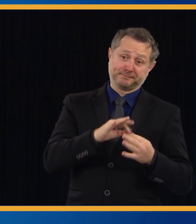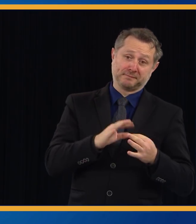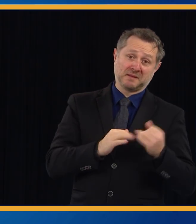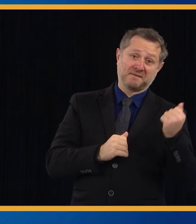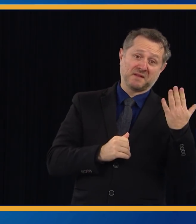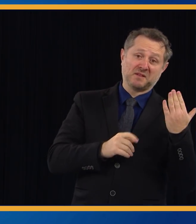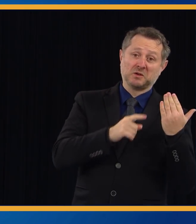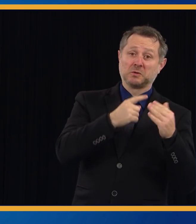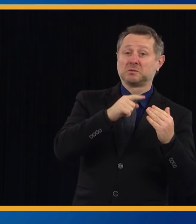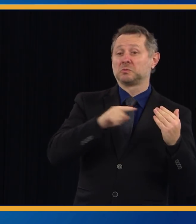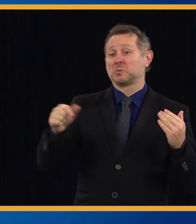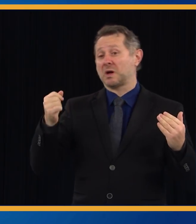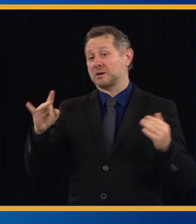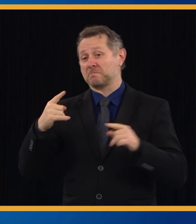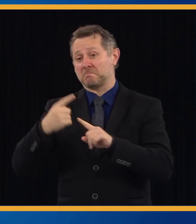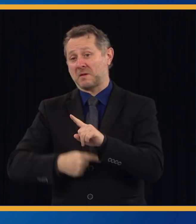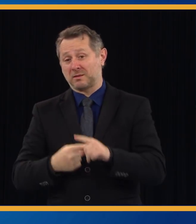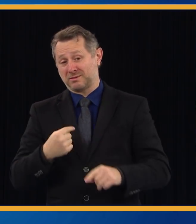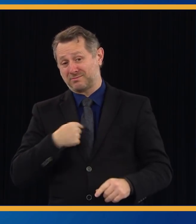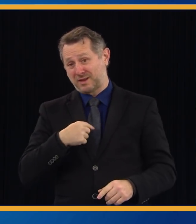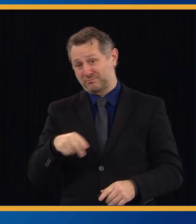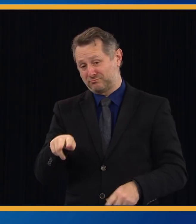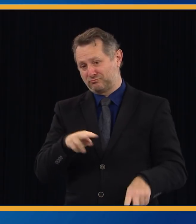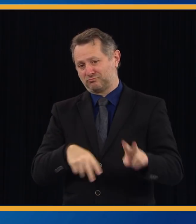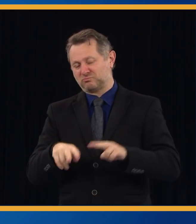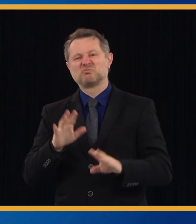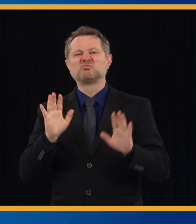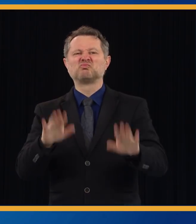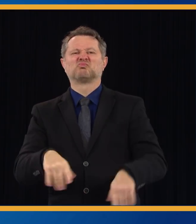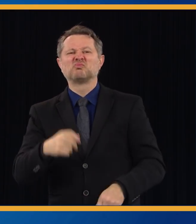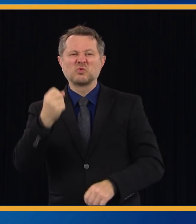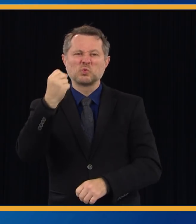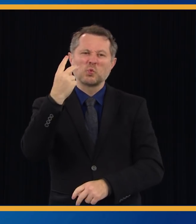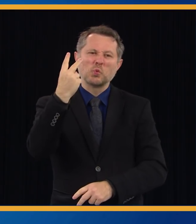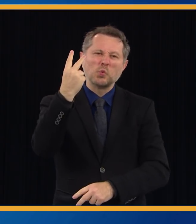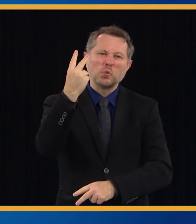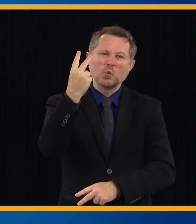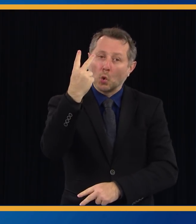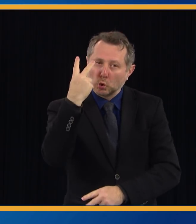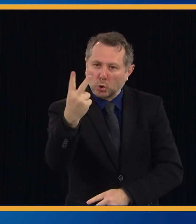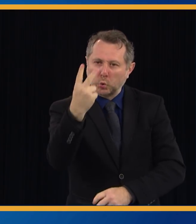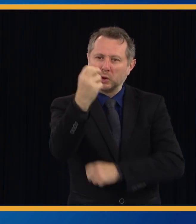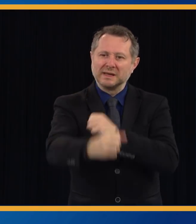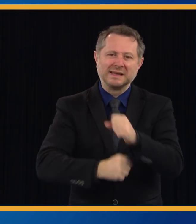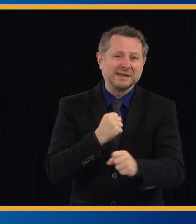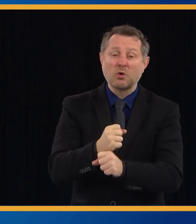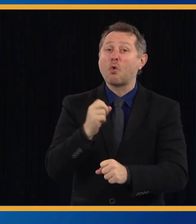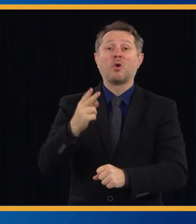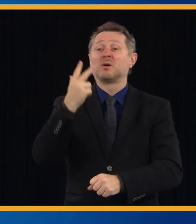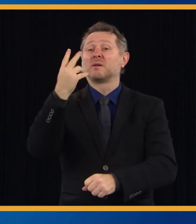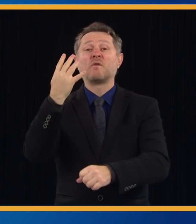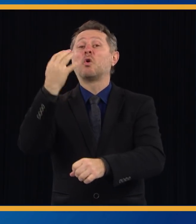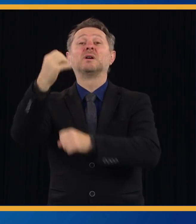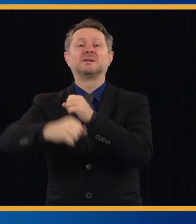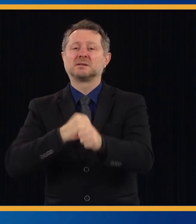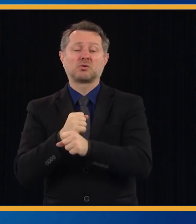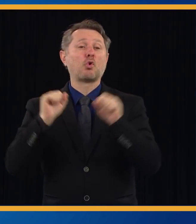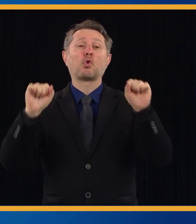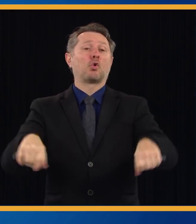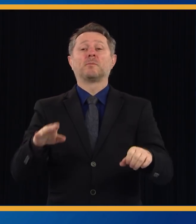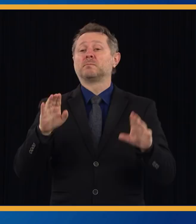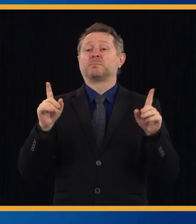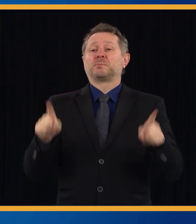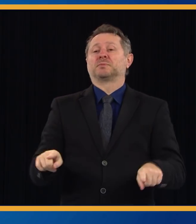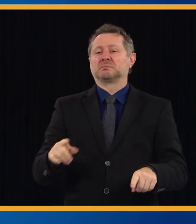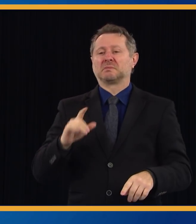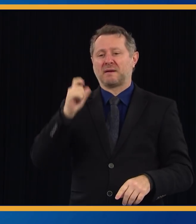I hear 24 months to the rest of your life. That's my governmental